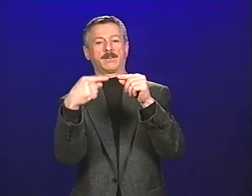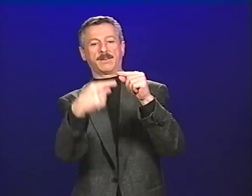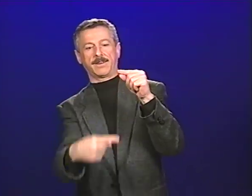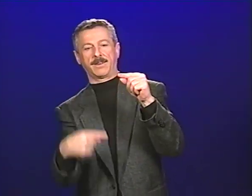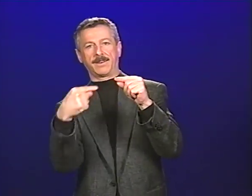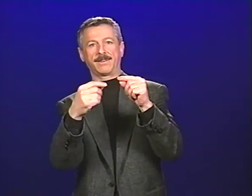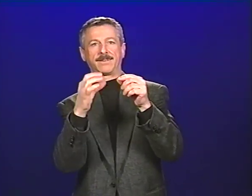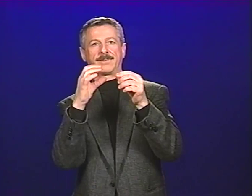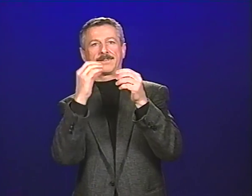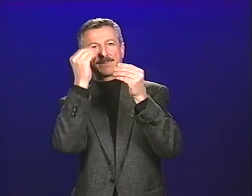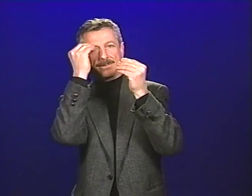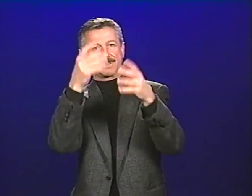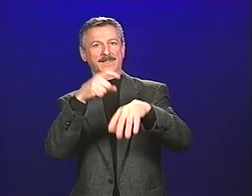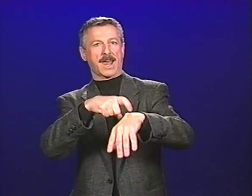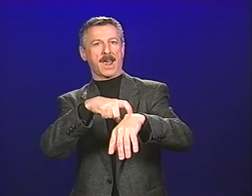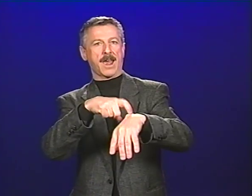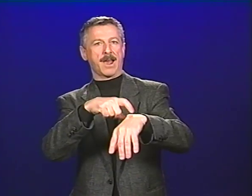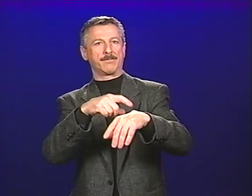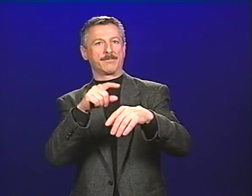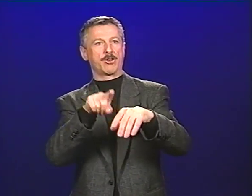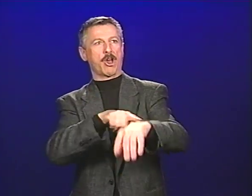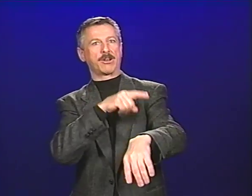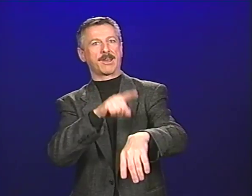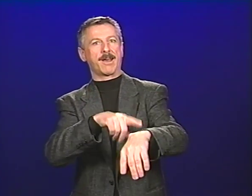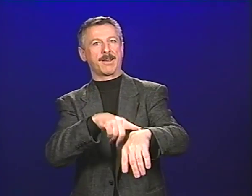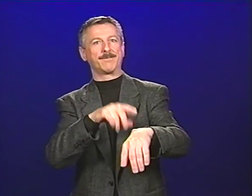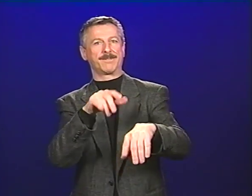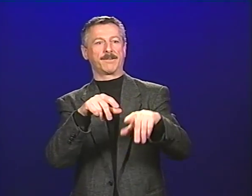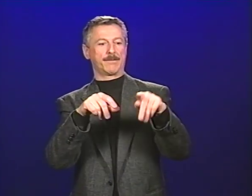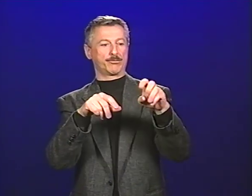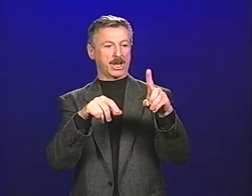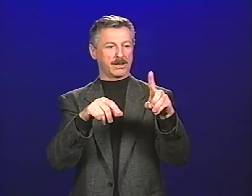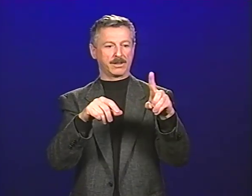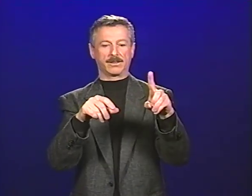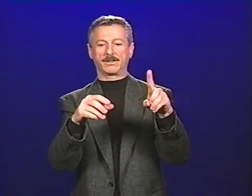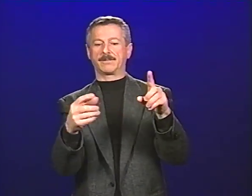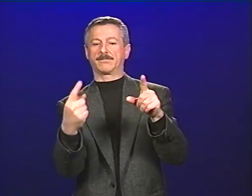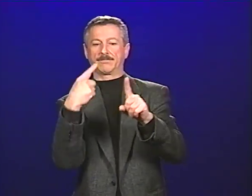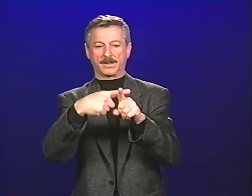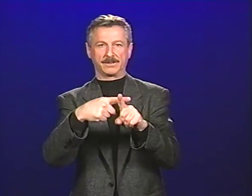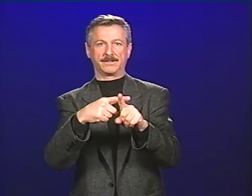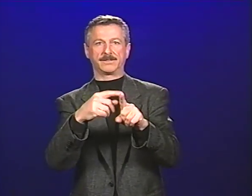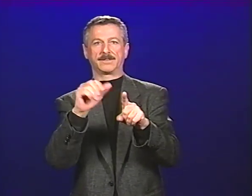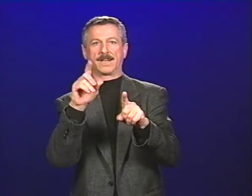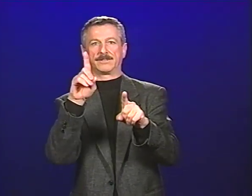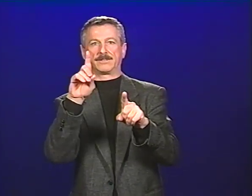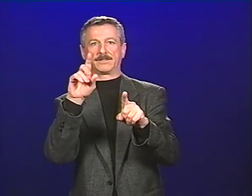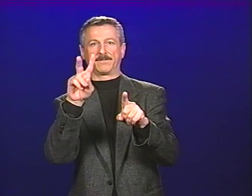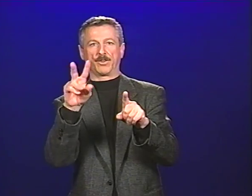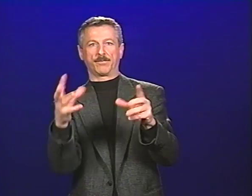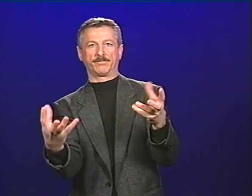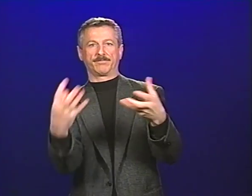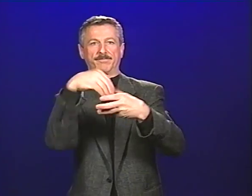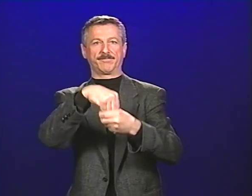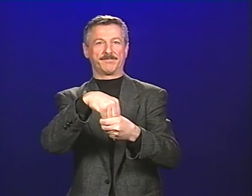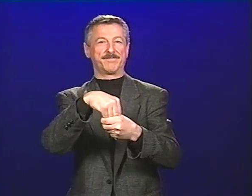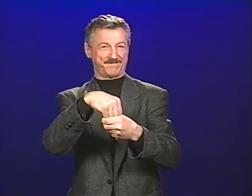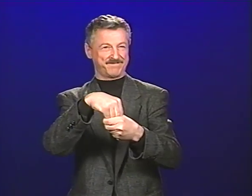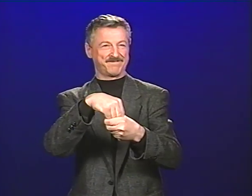is the predicate, but the movement conveys the length of time. So we have a predicate with adverbial information